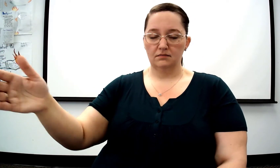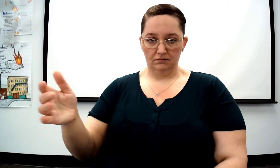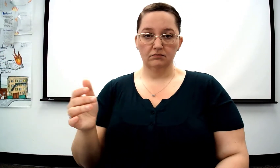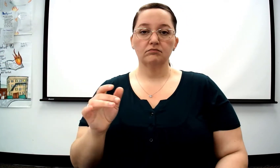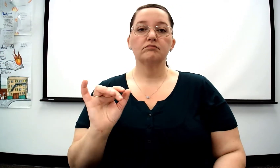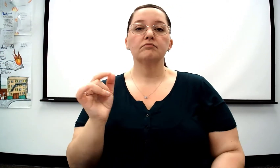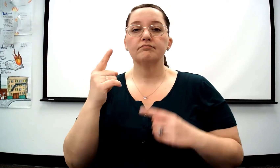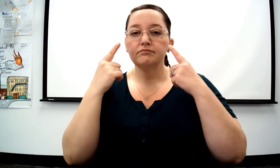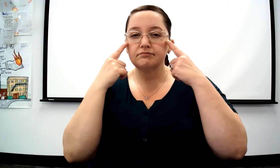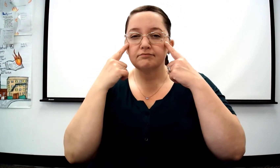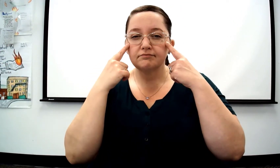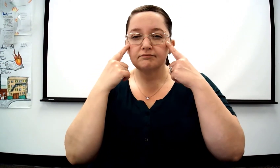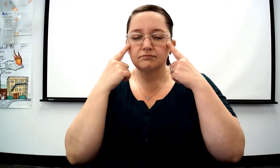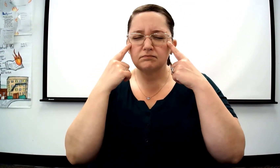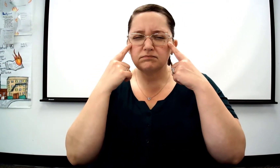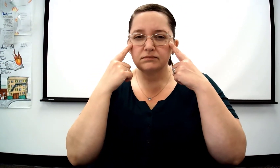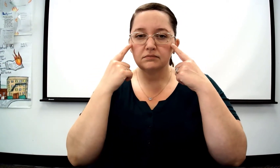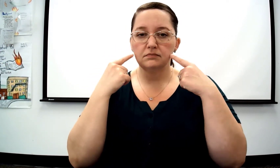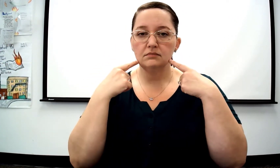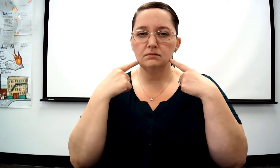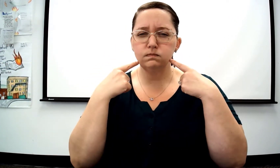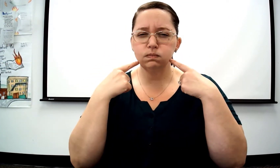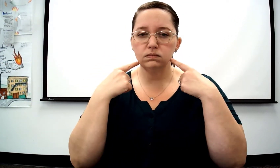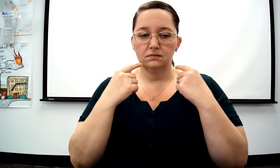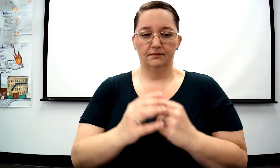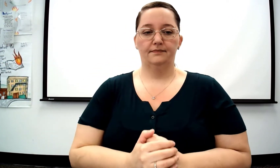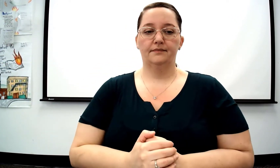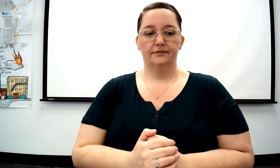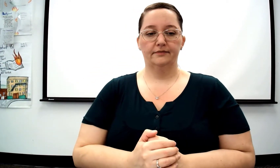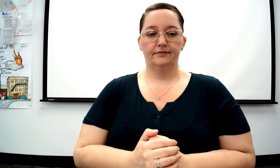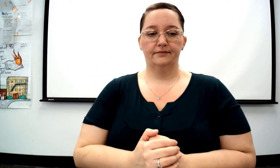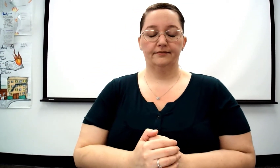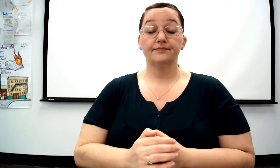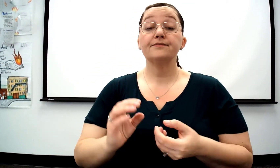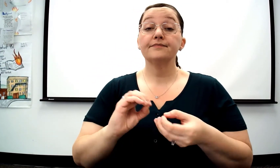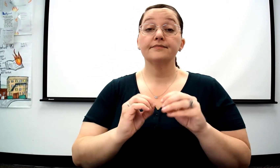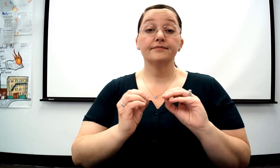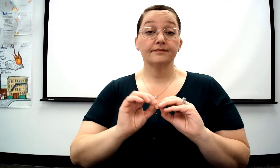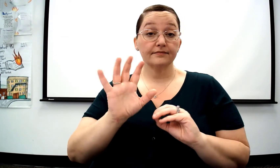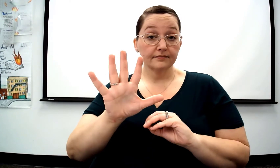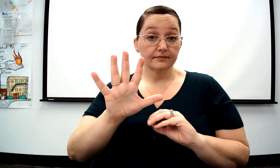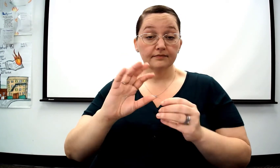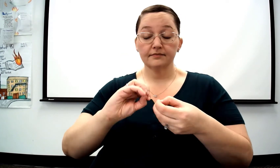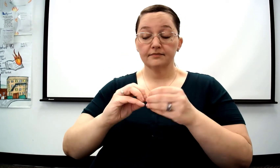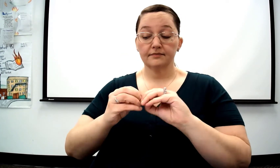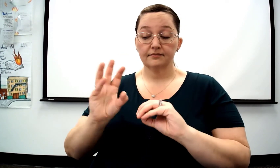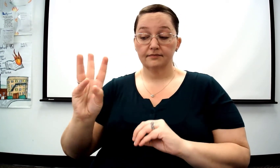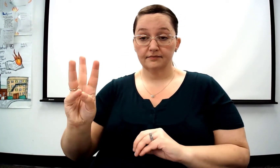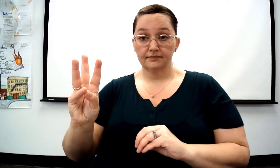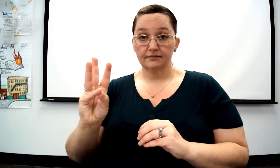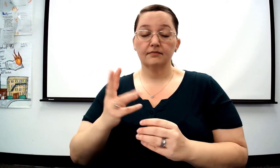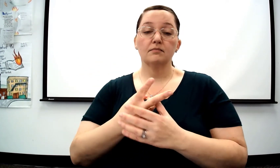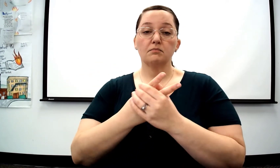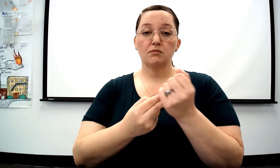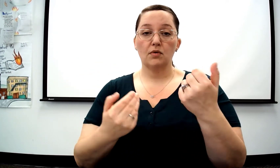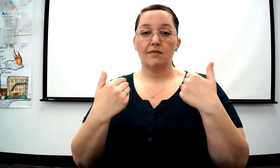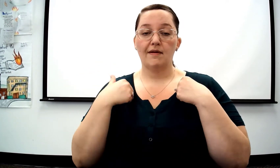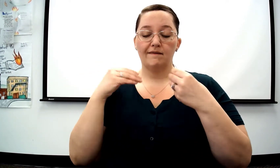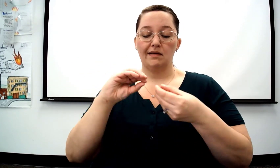out. Again, same facial expression. Puff cheeks, squint eyes. Number 5 and number 6